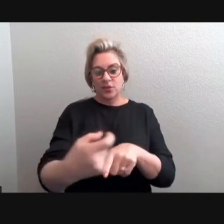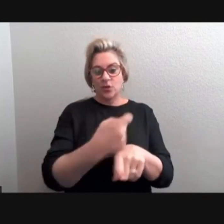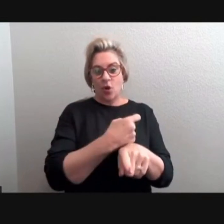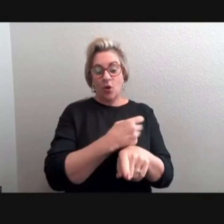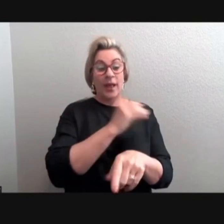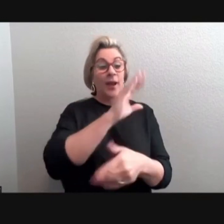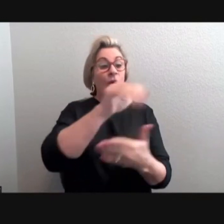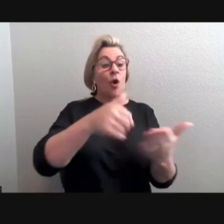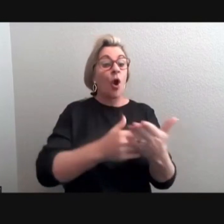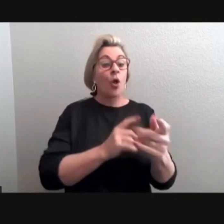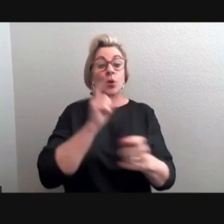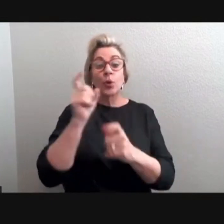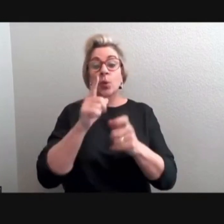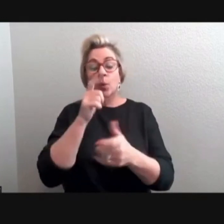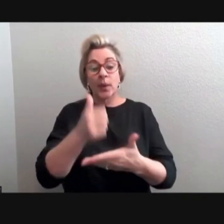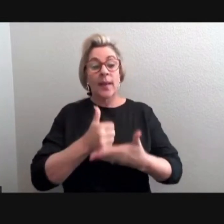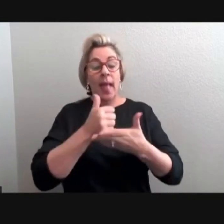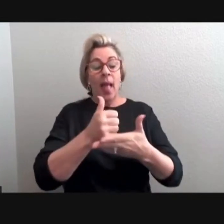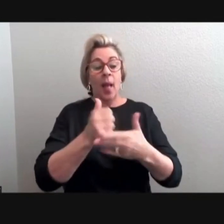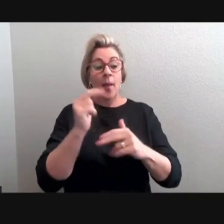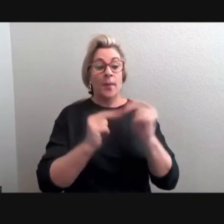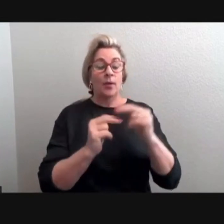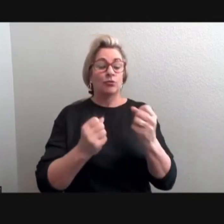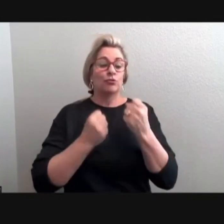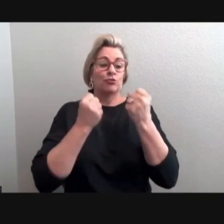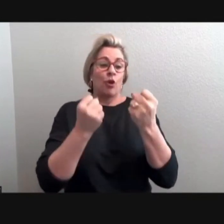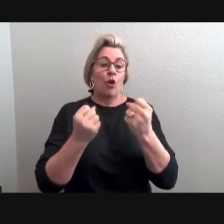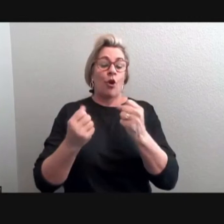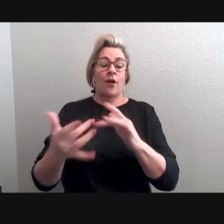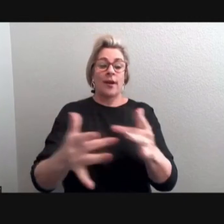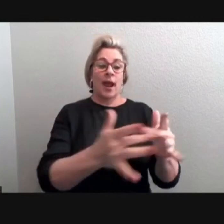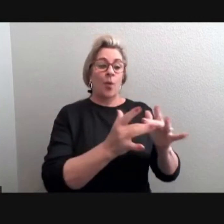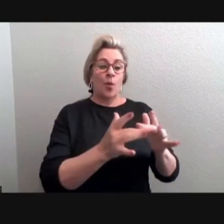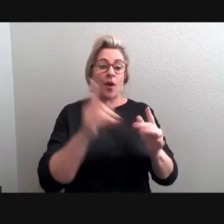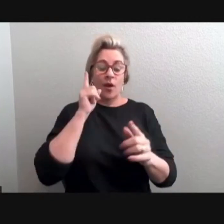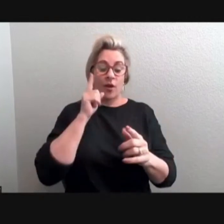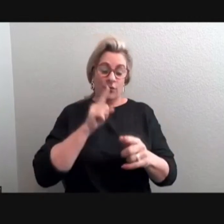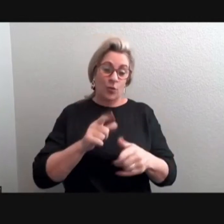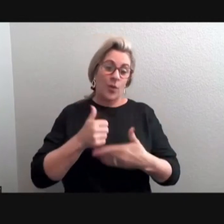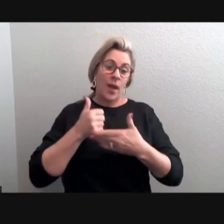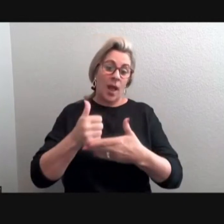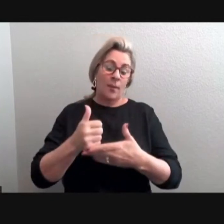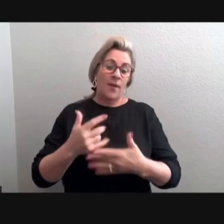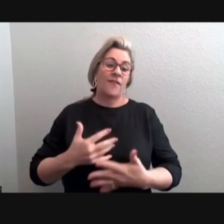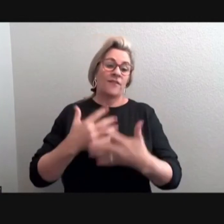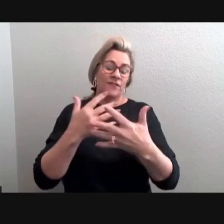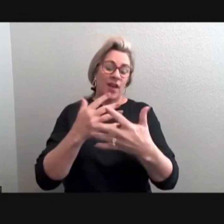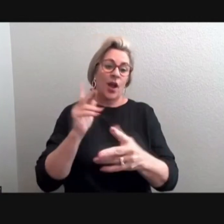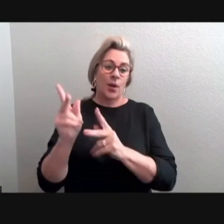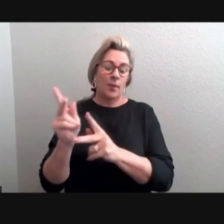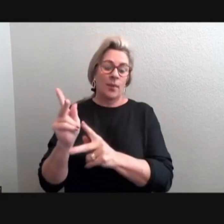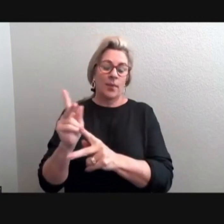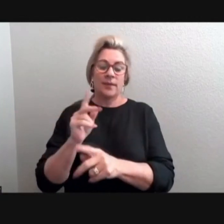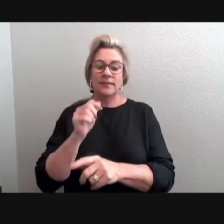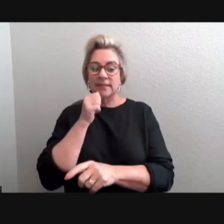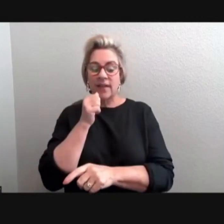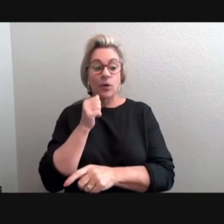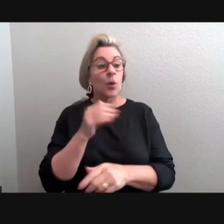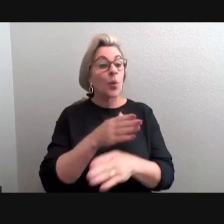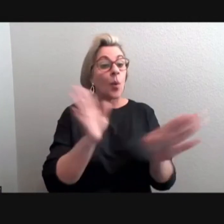out there who's helped build a strong support network for our Marshall Fire families and victims. With that, we'll open it up to